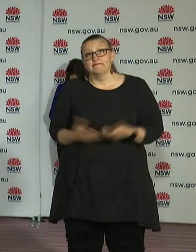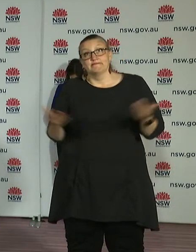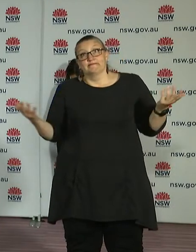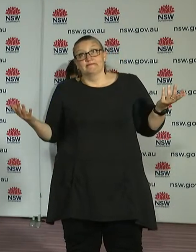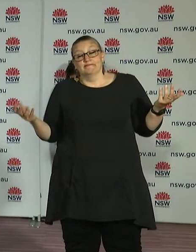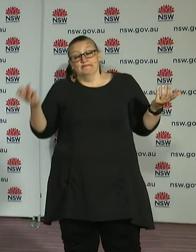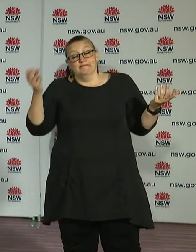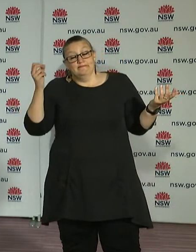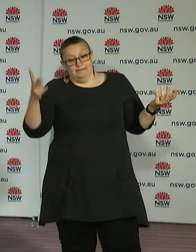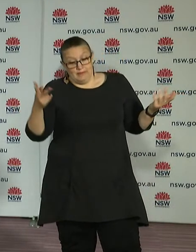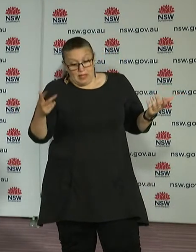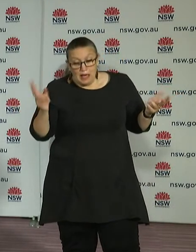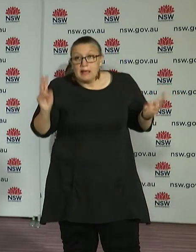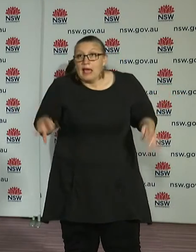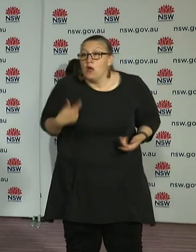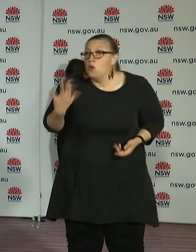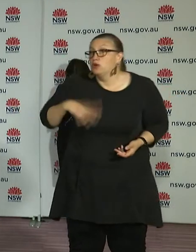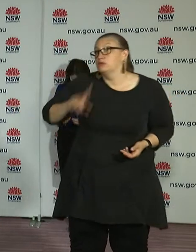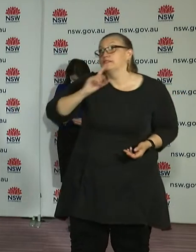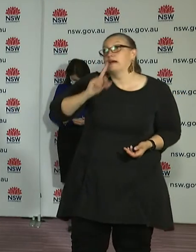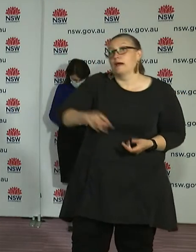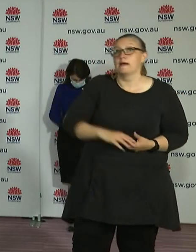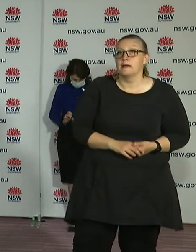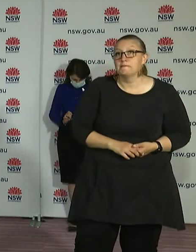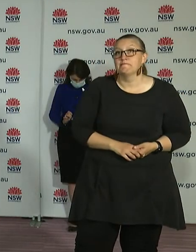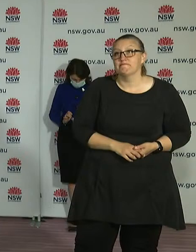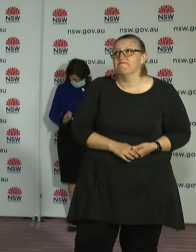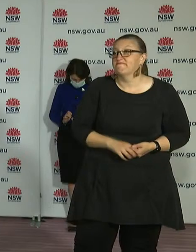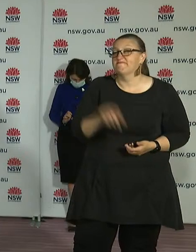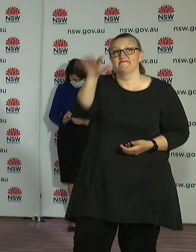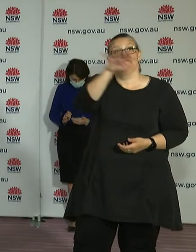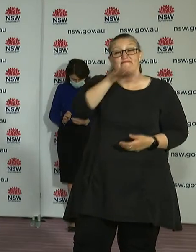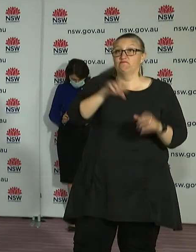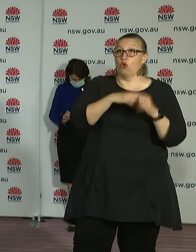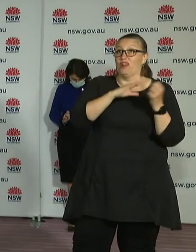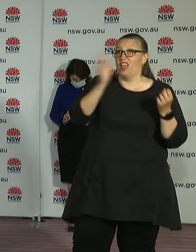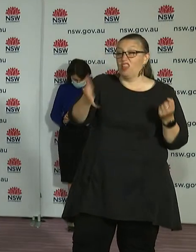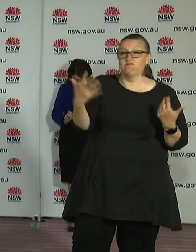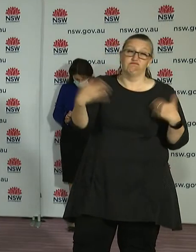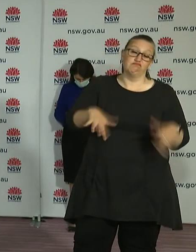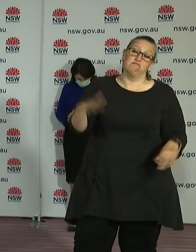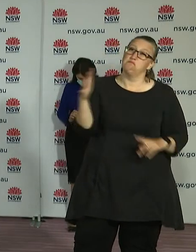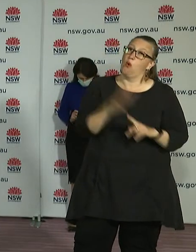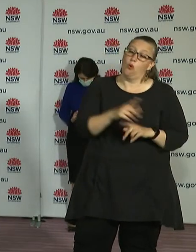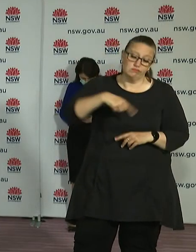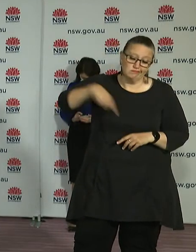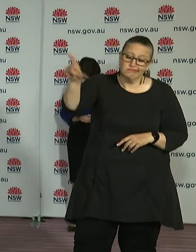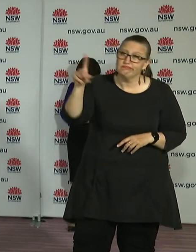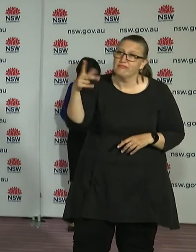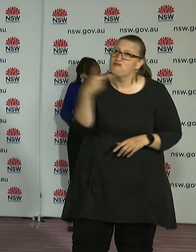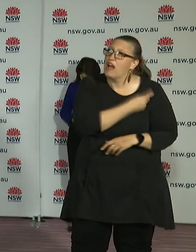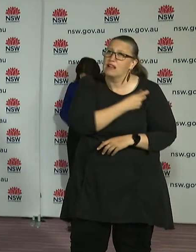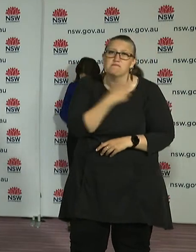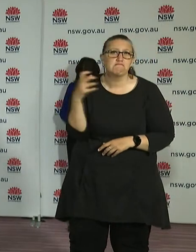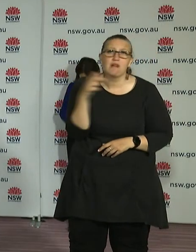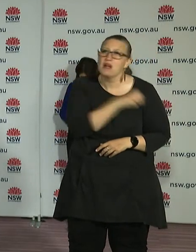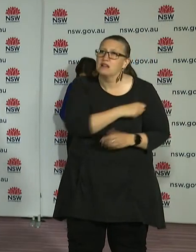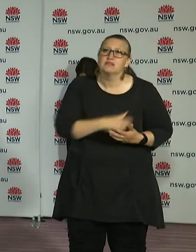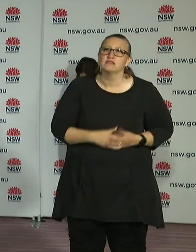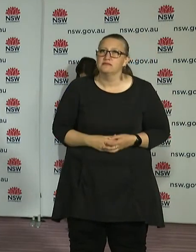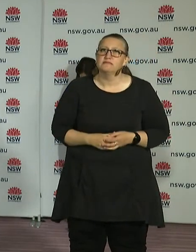Again, I just want to emphasise the importance in that area of also getting tested and getting vaccinated. And finally, on the mid-north